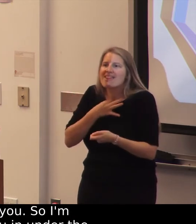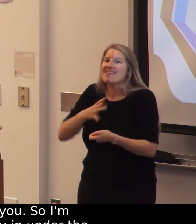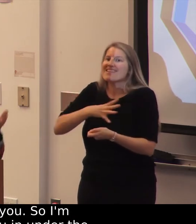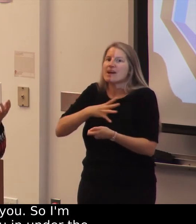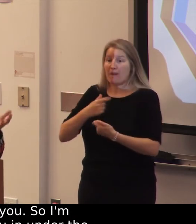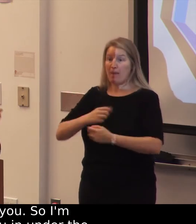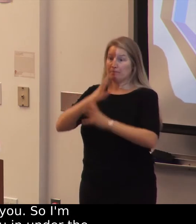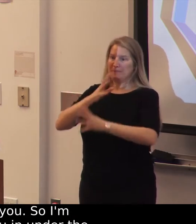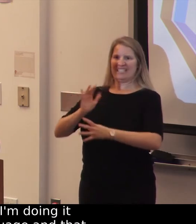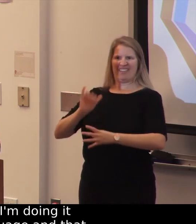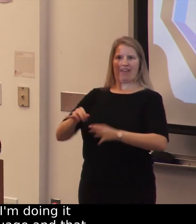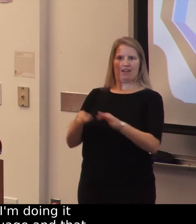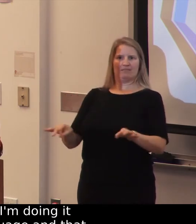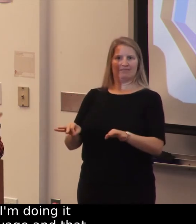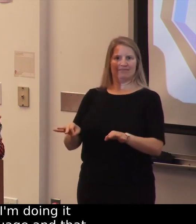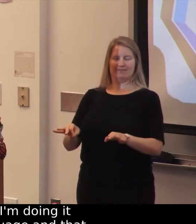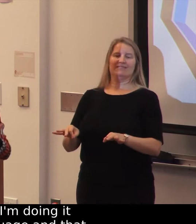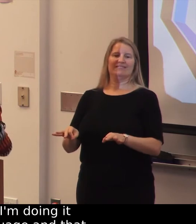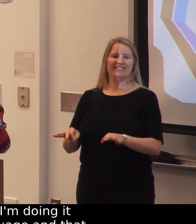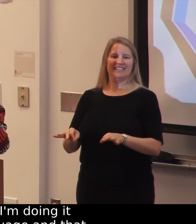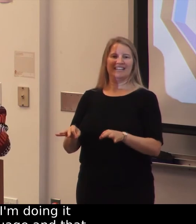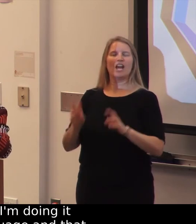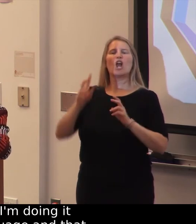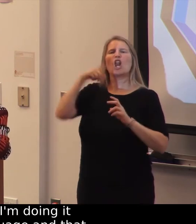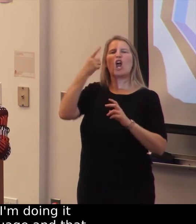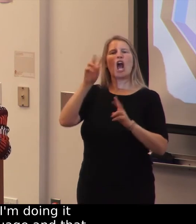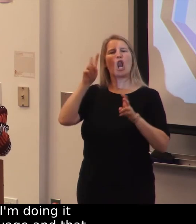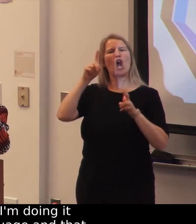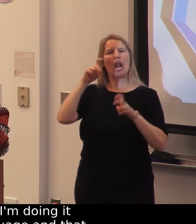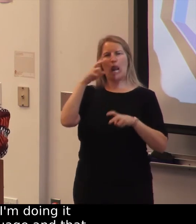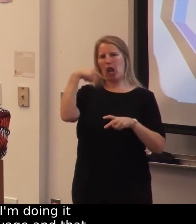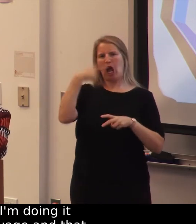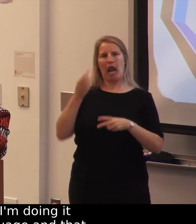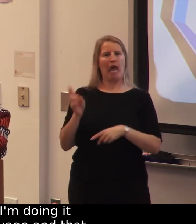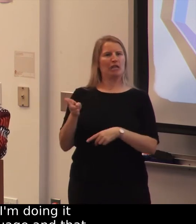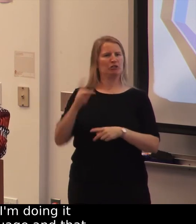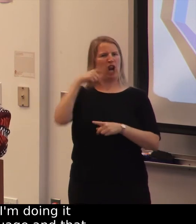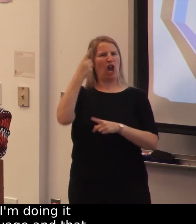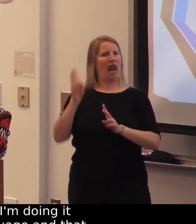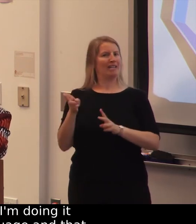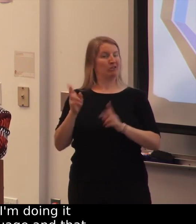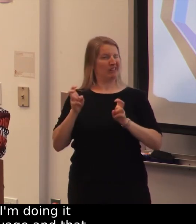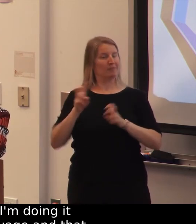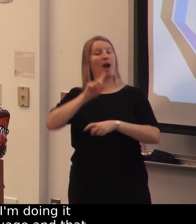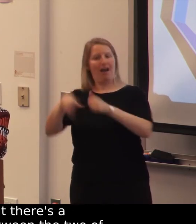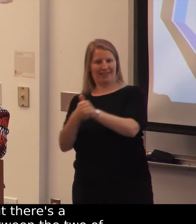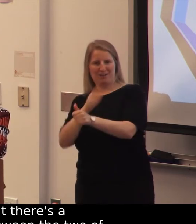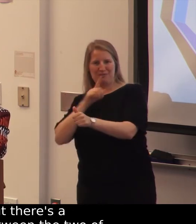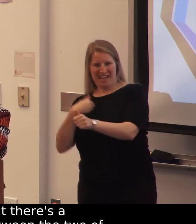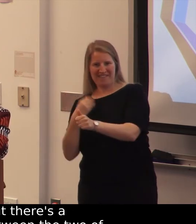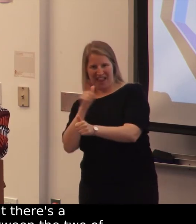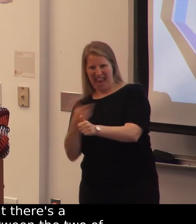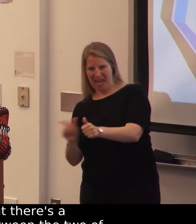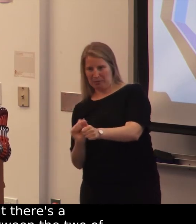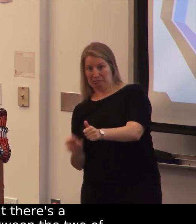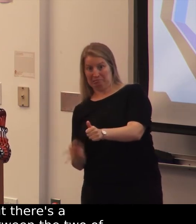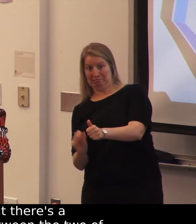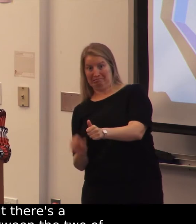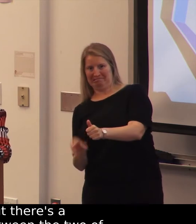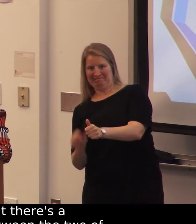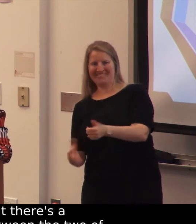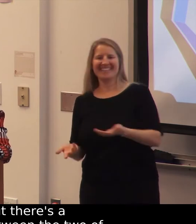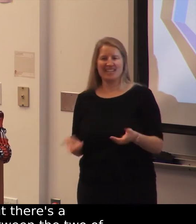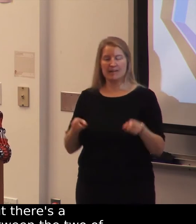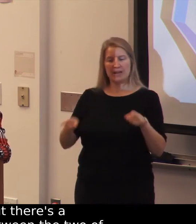in, okay, under the guise of doing something else, but I'm doing it in the language, and that itself helps the language grow. But there's a